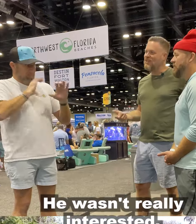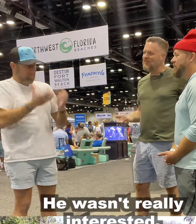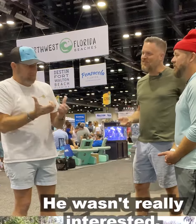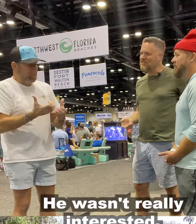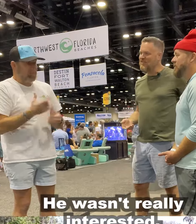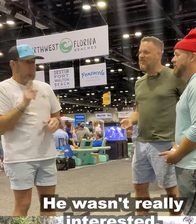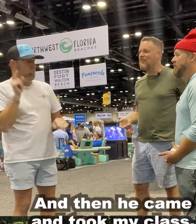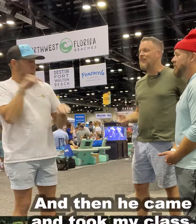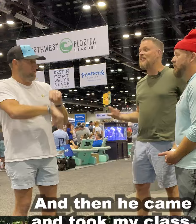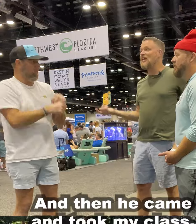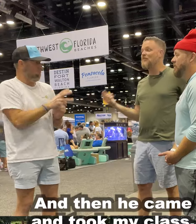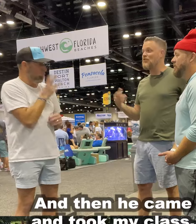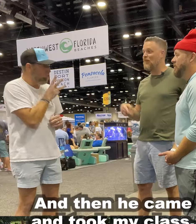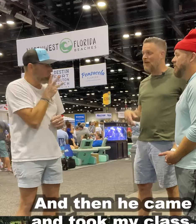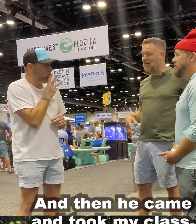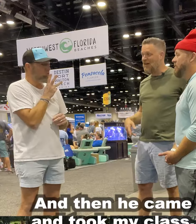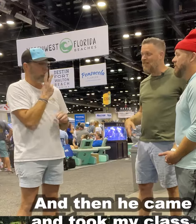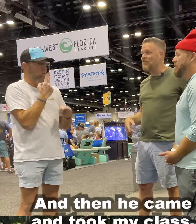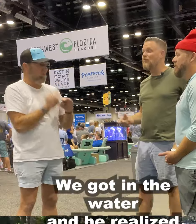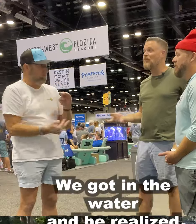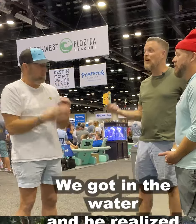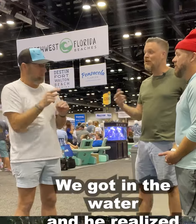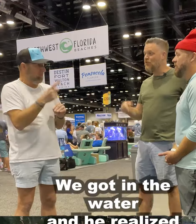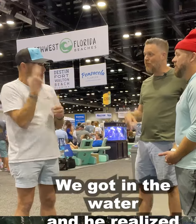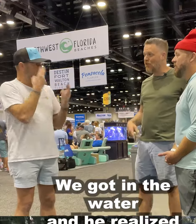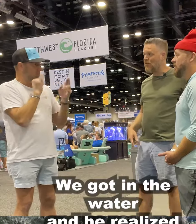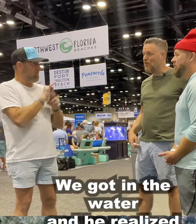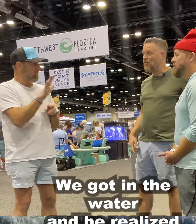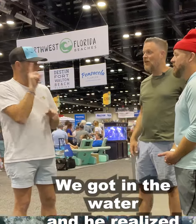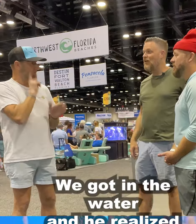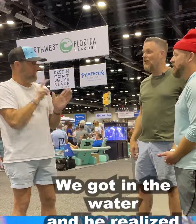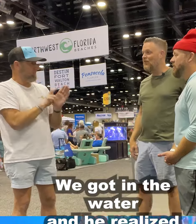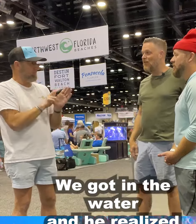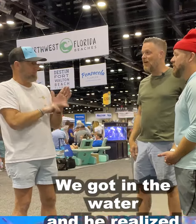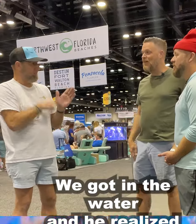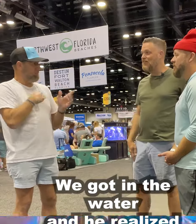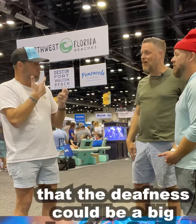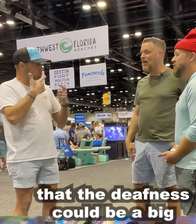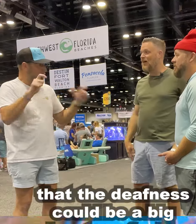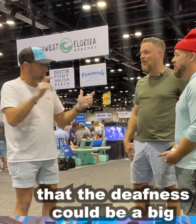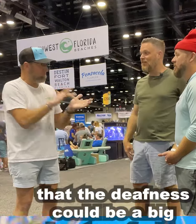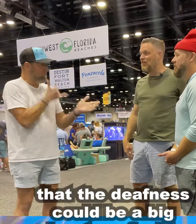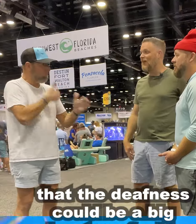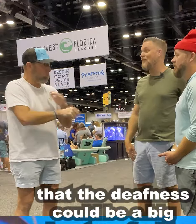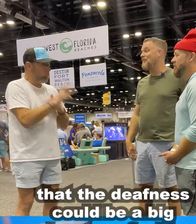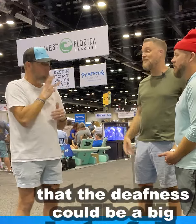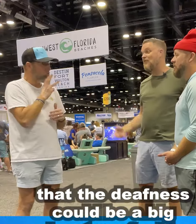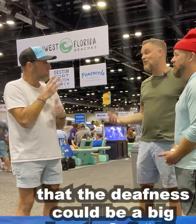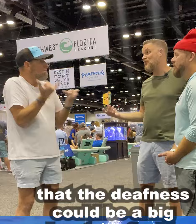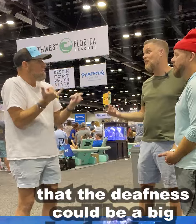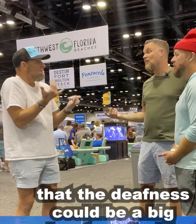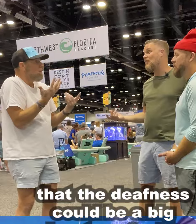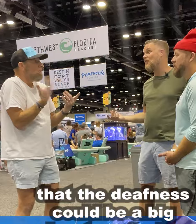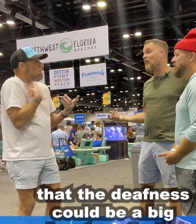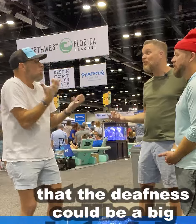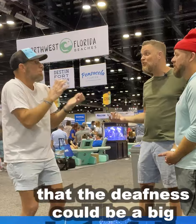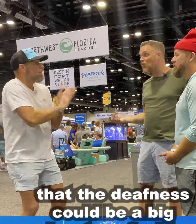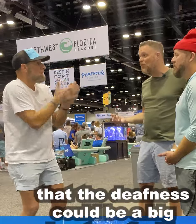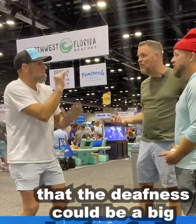interested and then he came and took my class. We got in the water and he realized that the deafness could be a big advantage for him.